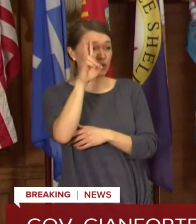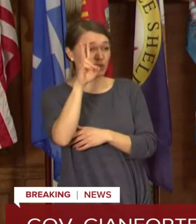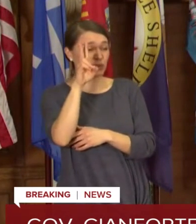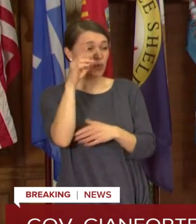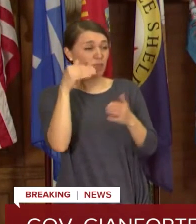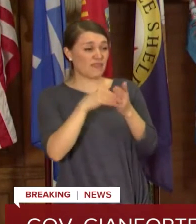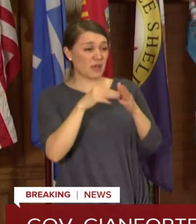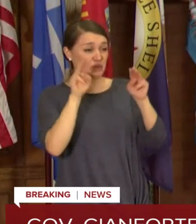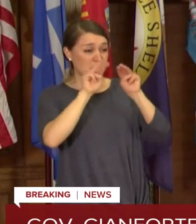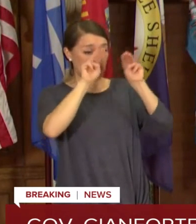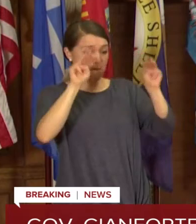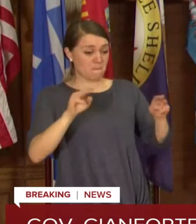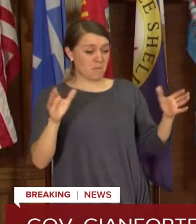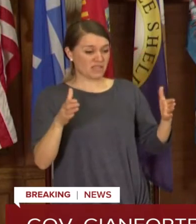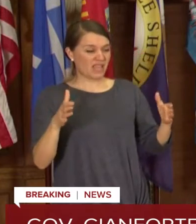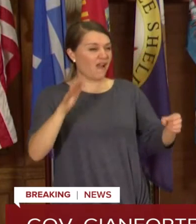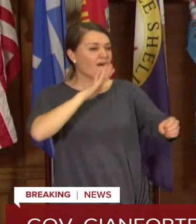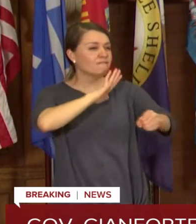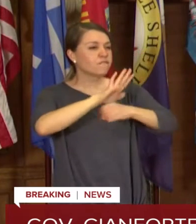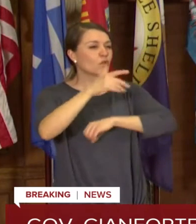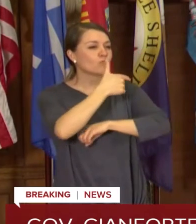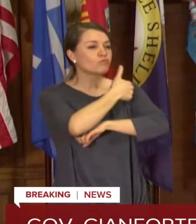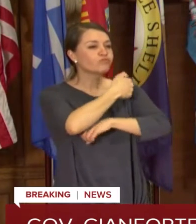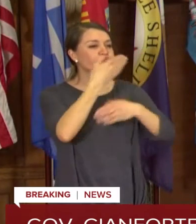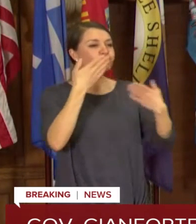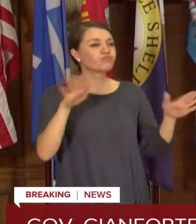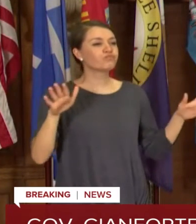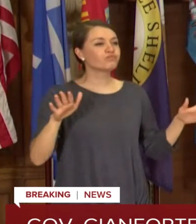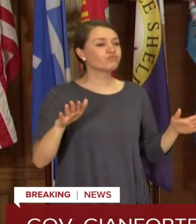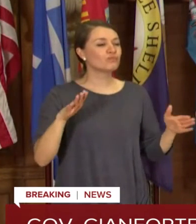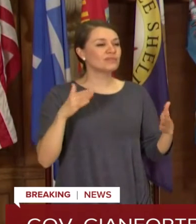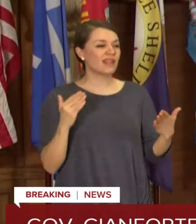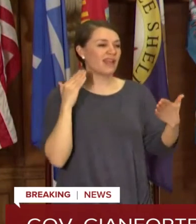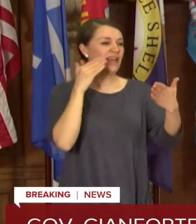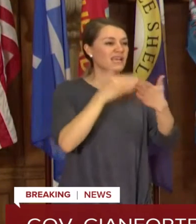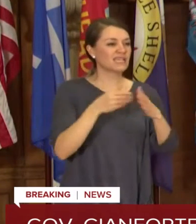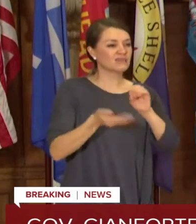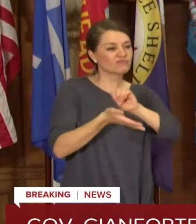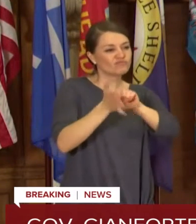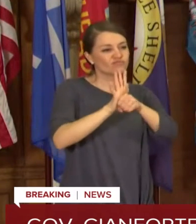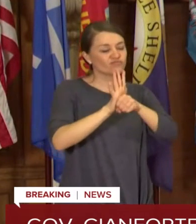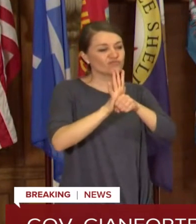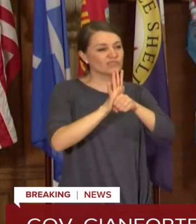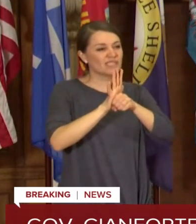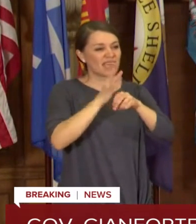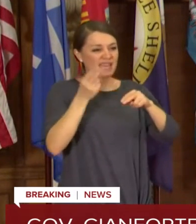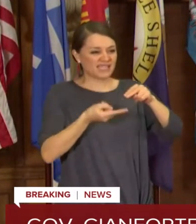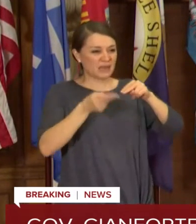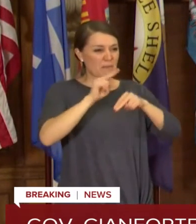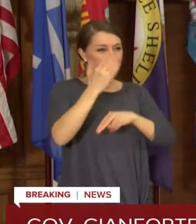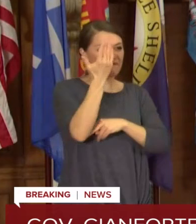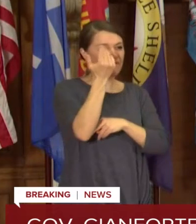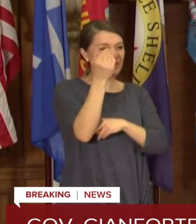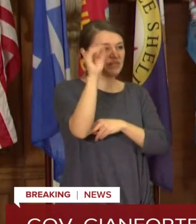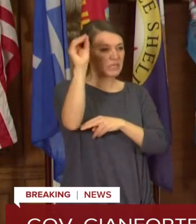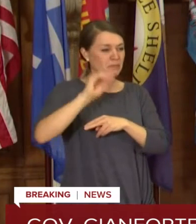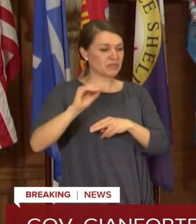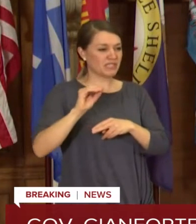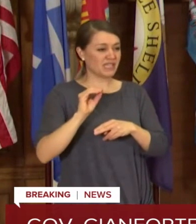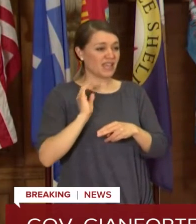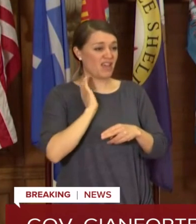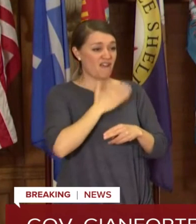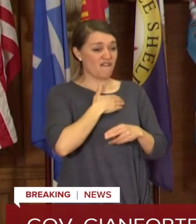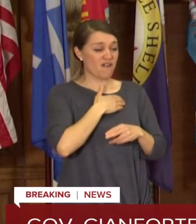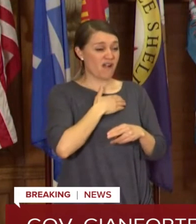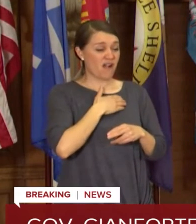132,000 Montanans are now fully immunized against COVID-19. This is more than 15% of our eligible